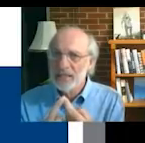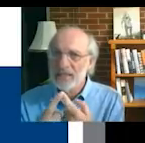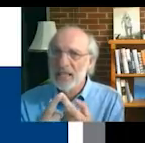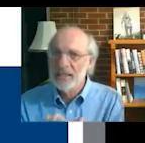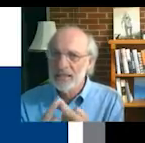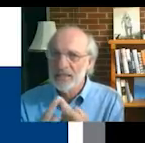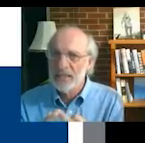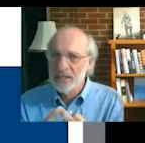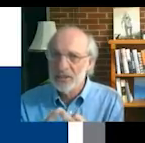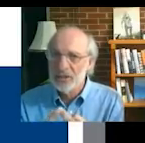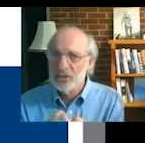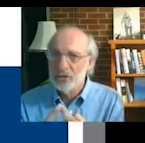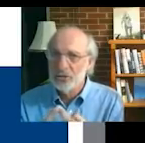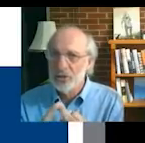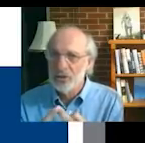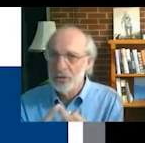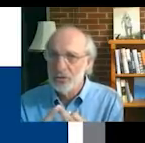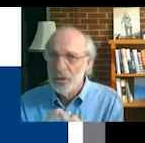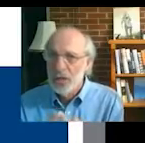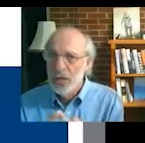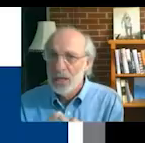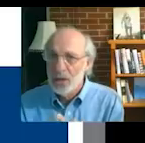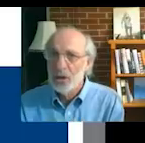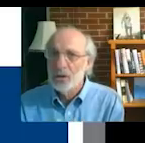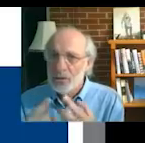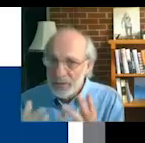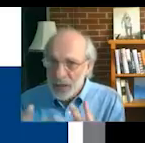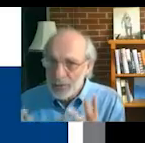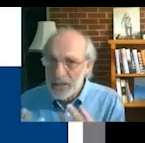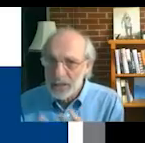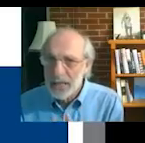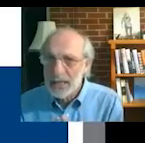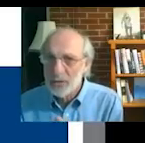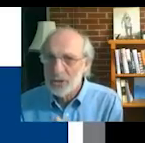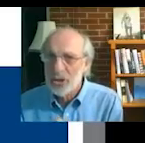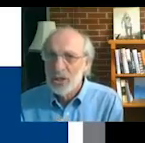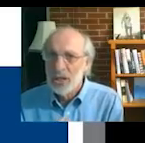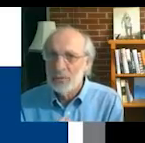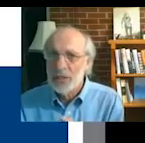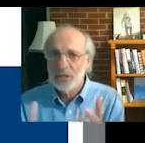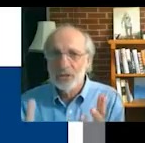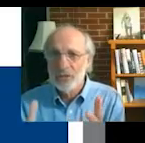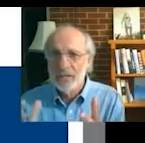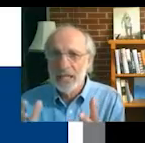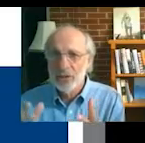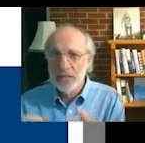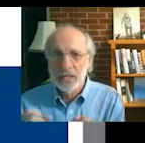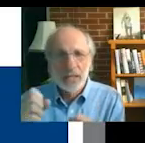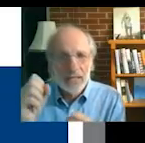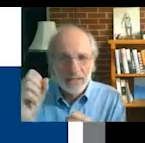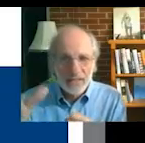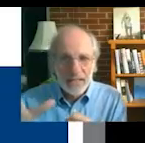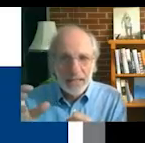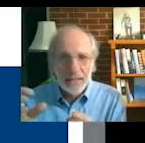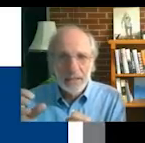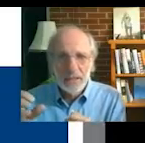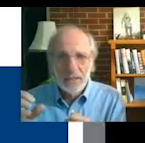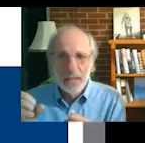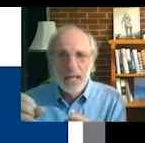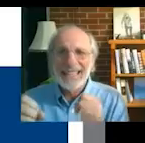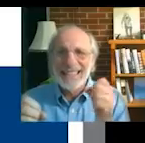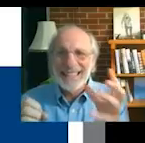basic sign skills in children who are developing language, because there's great value in that. I say